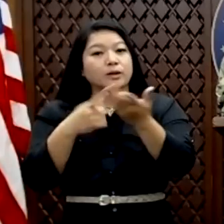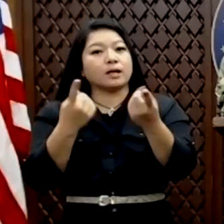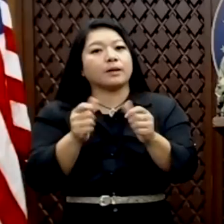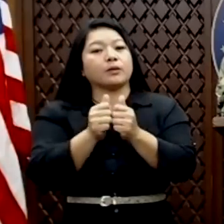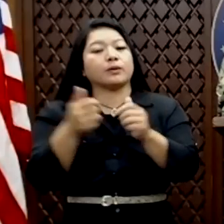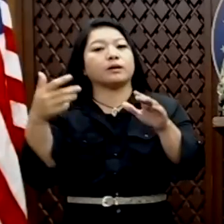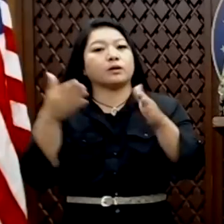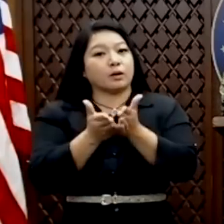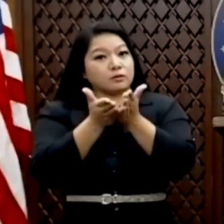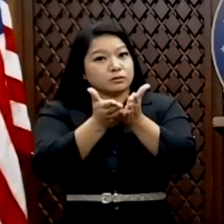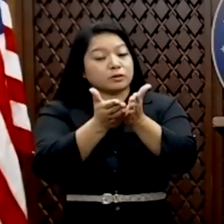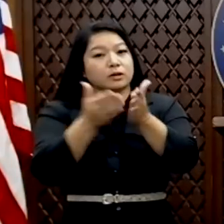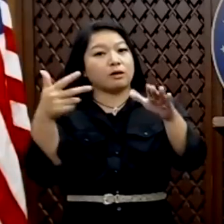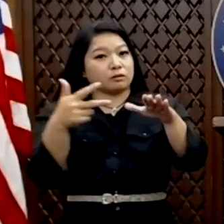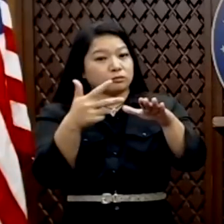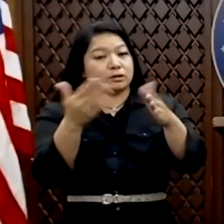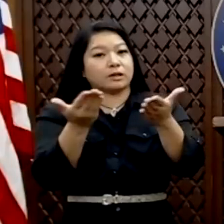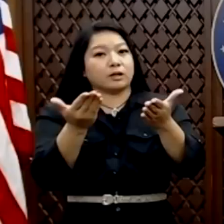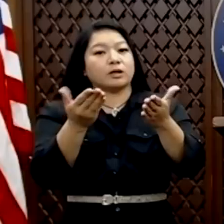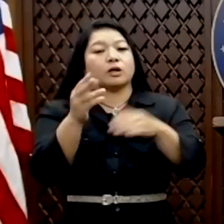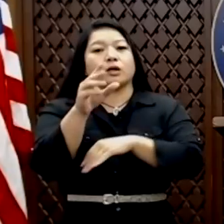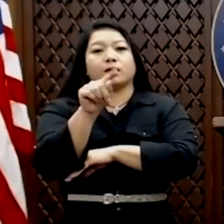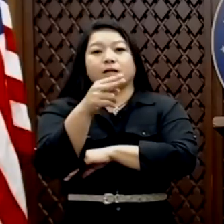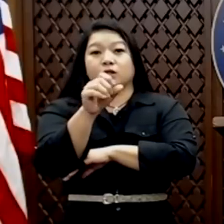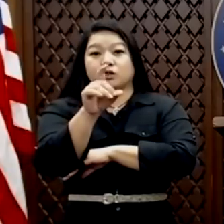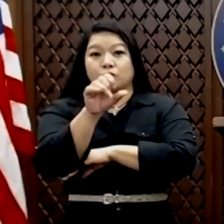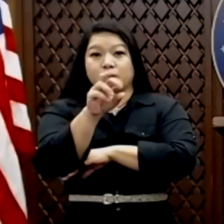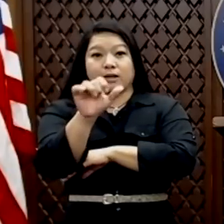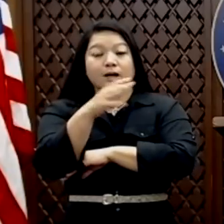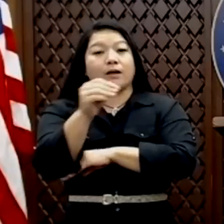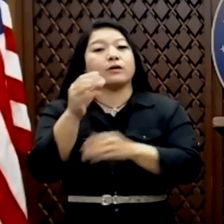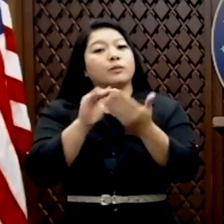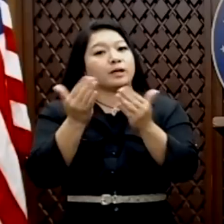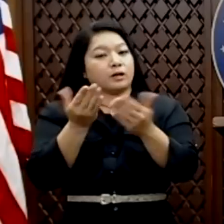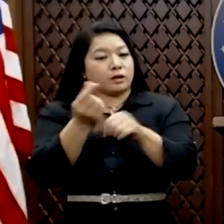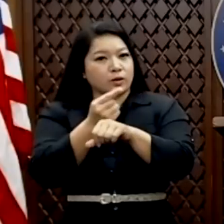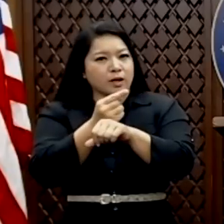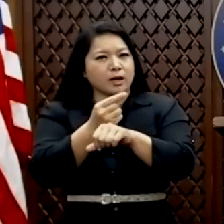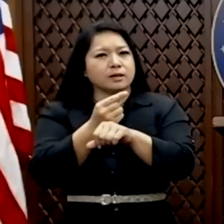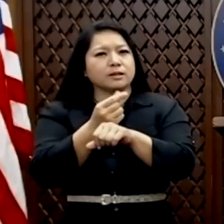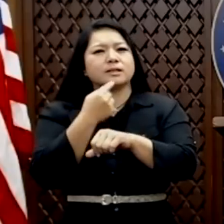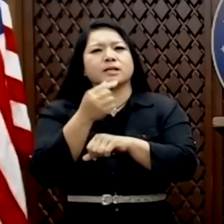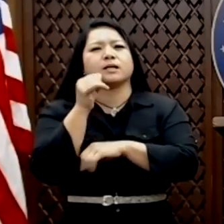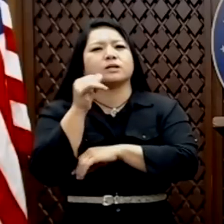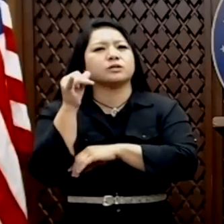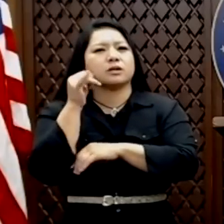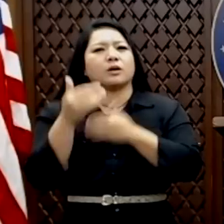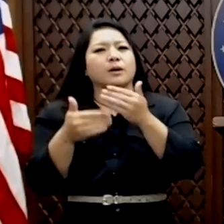Theodore Roosevelt and the greater civilian military community. As I mentioned yesterday, the process for moving these